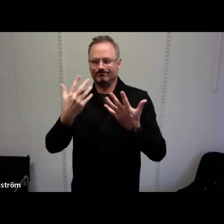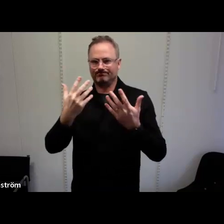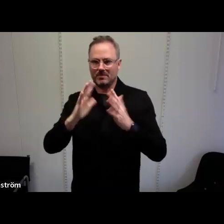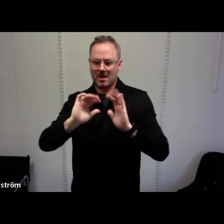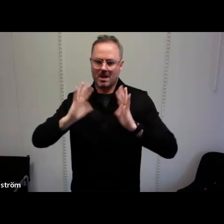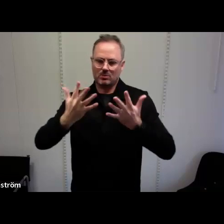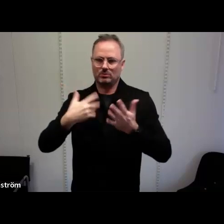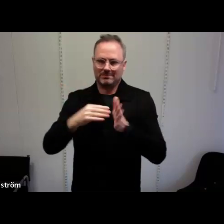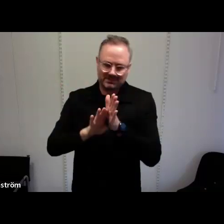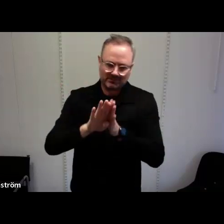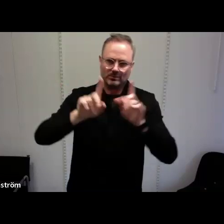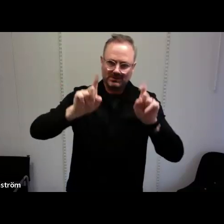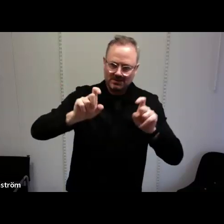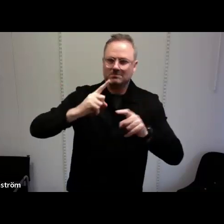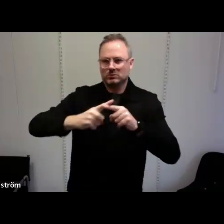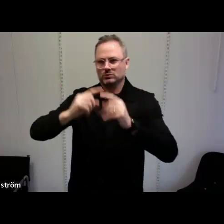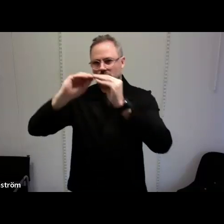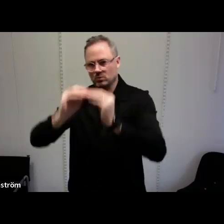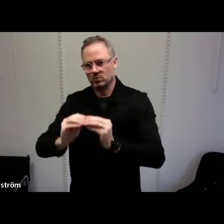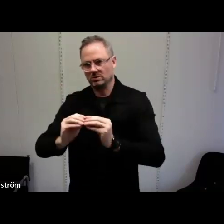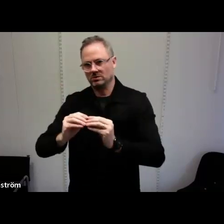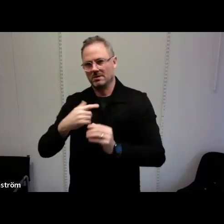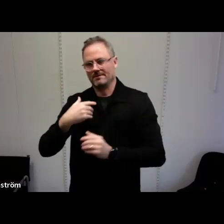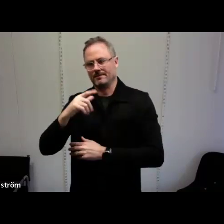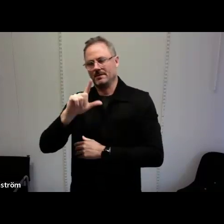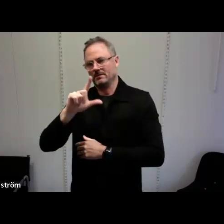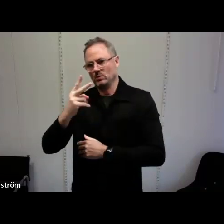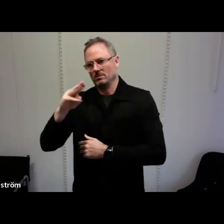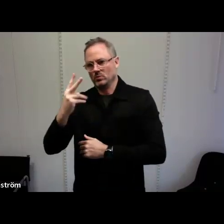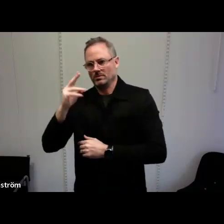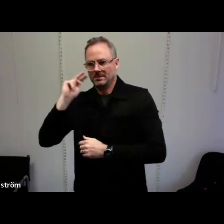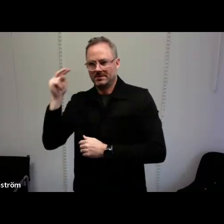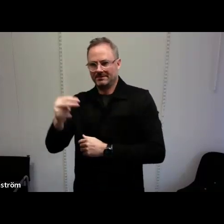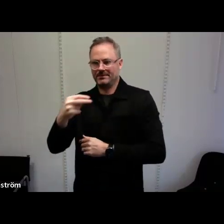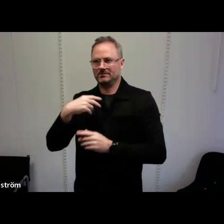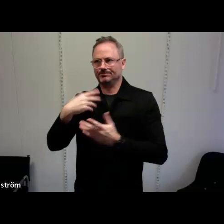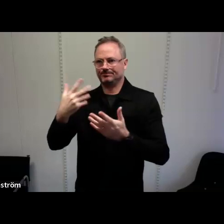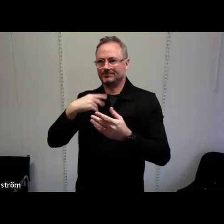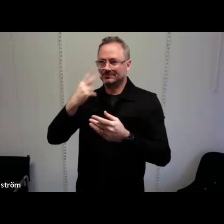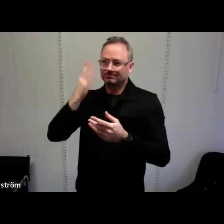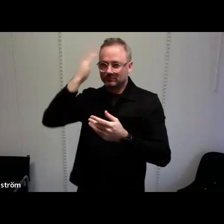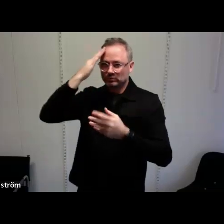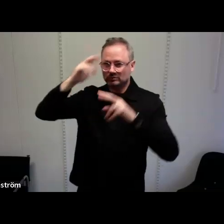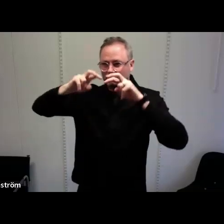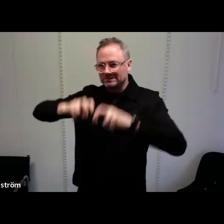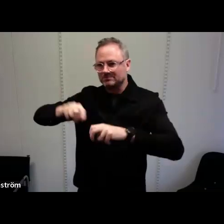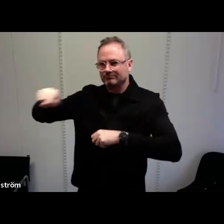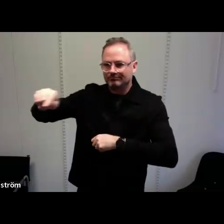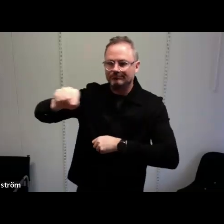M2, right? So second language and second modality aspect to this. And so we have a couple of different scoring